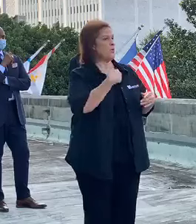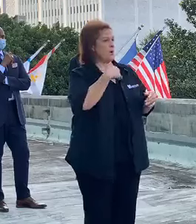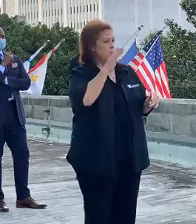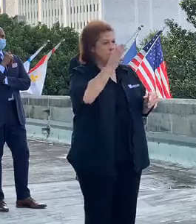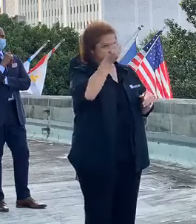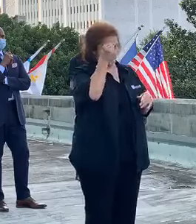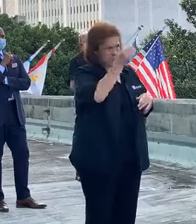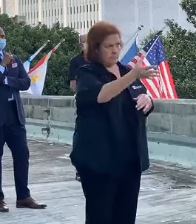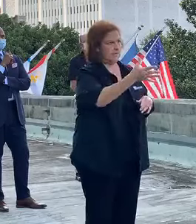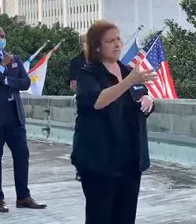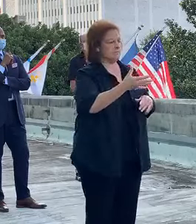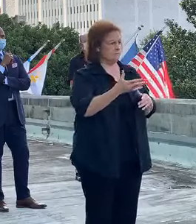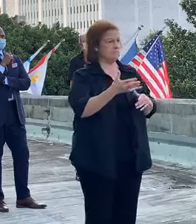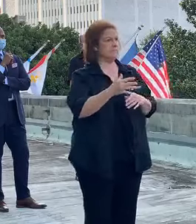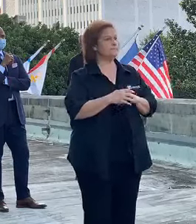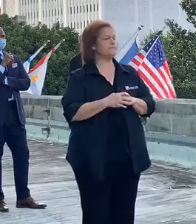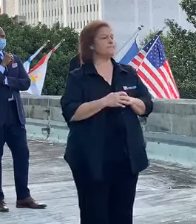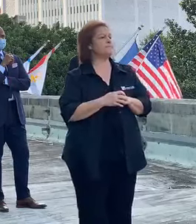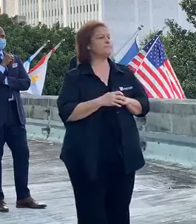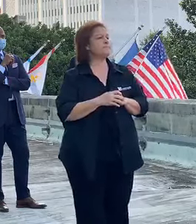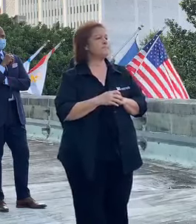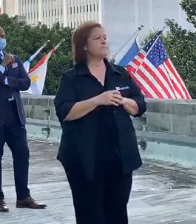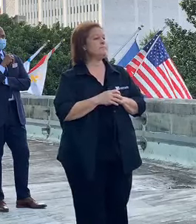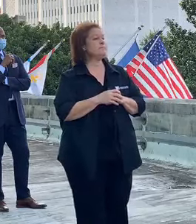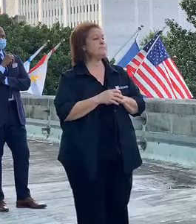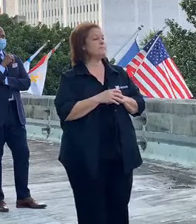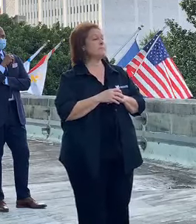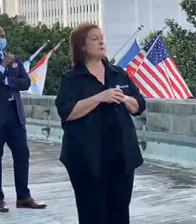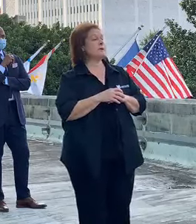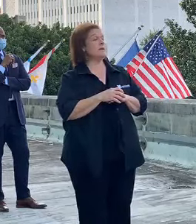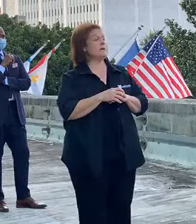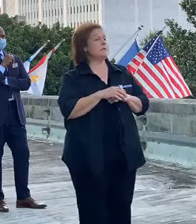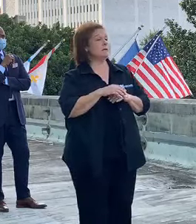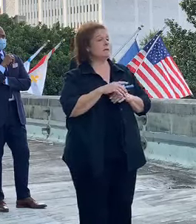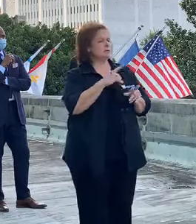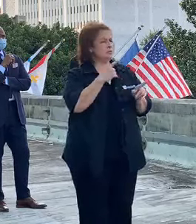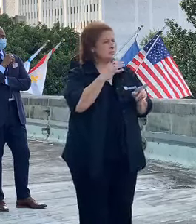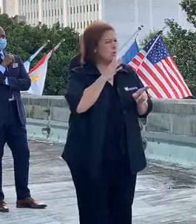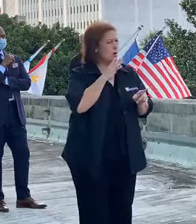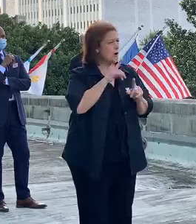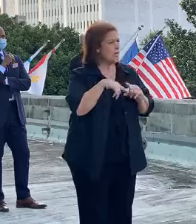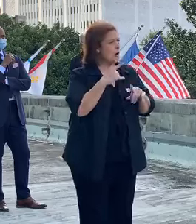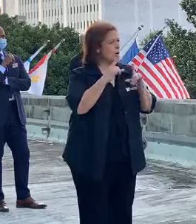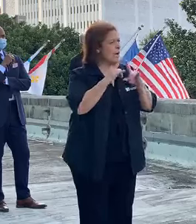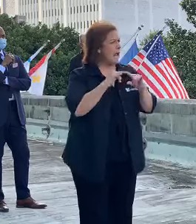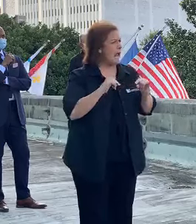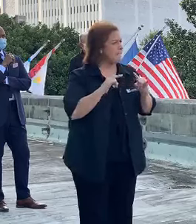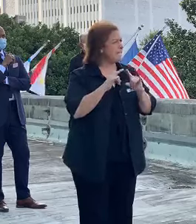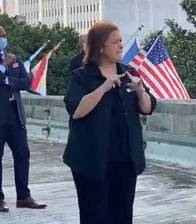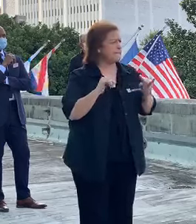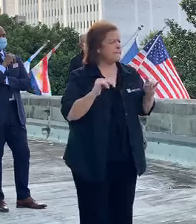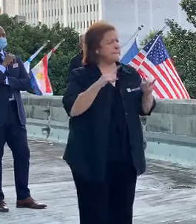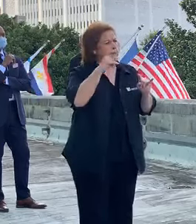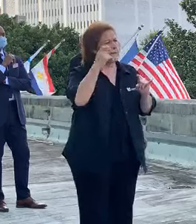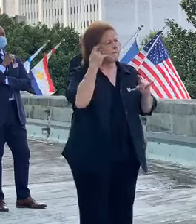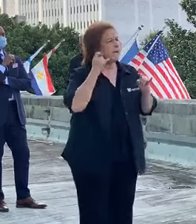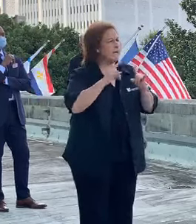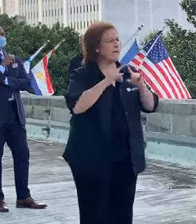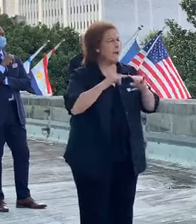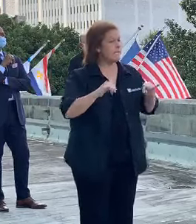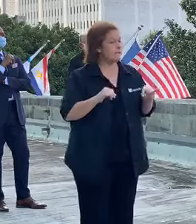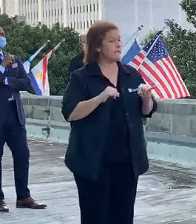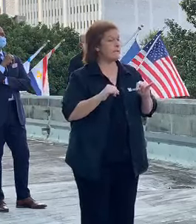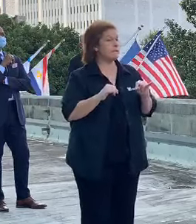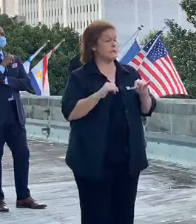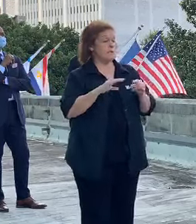know sooner rather than later. As it relates, I think you said camps or summer camps. Okay,